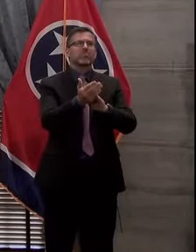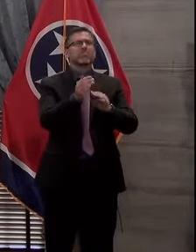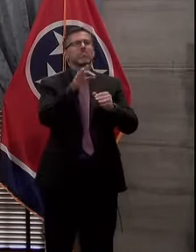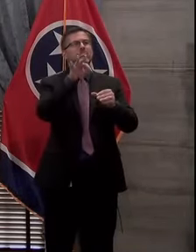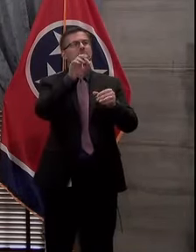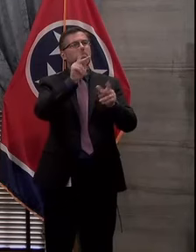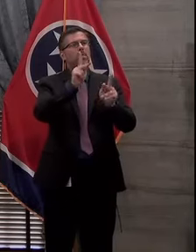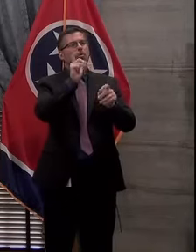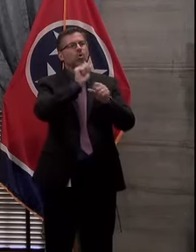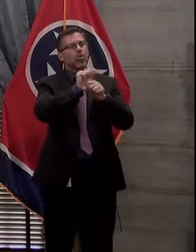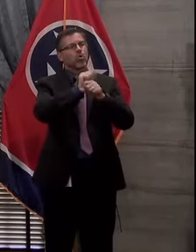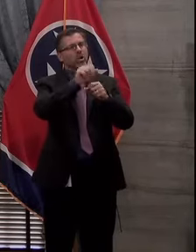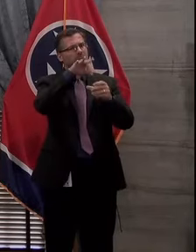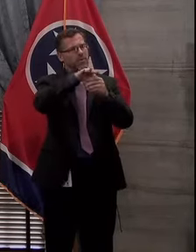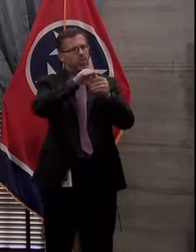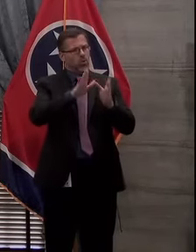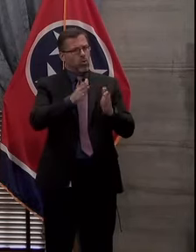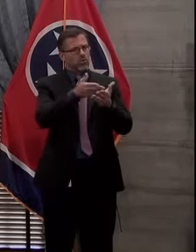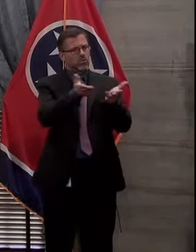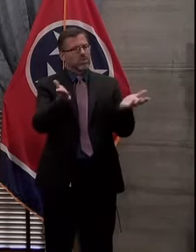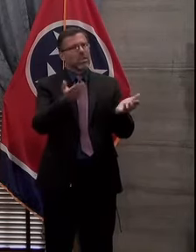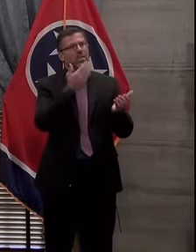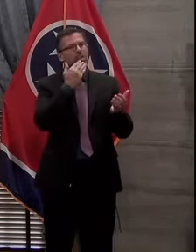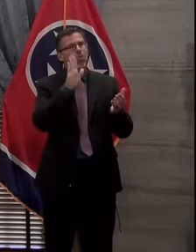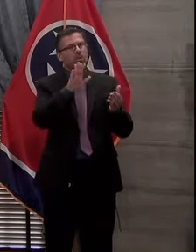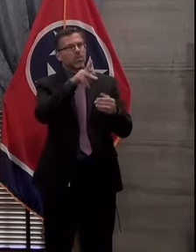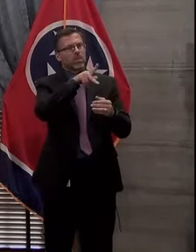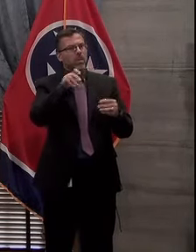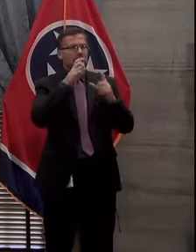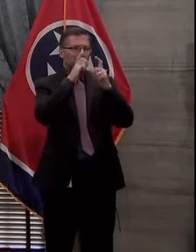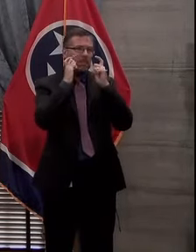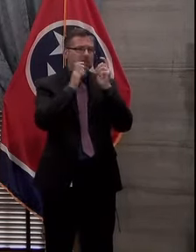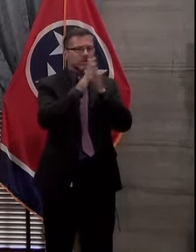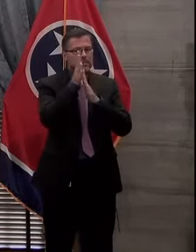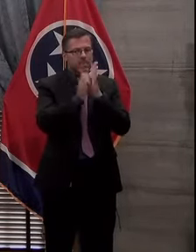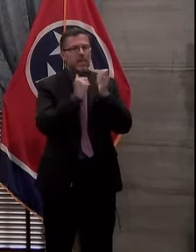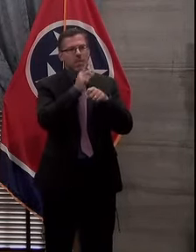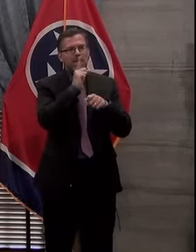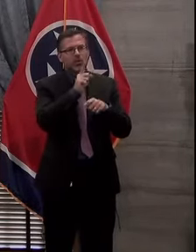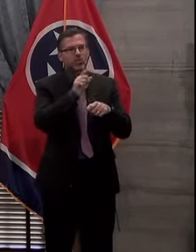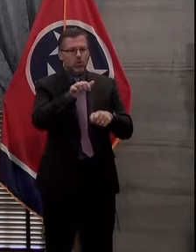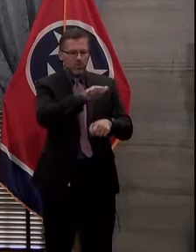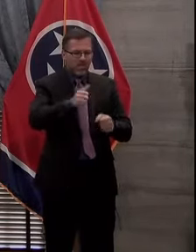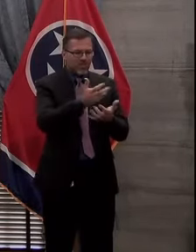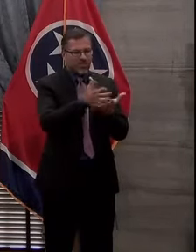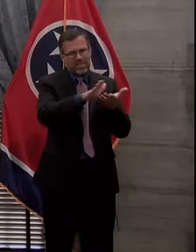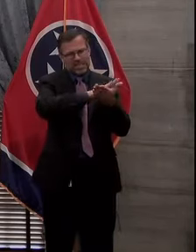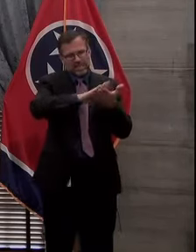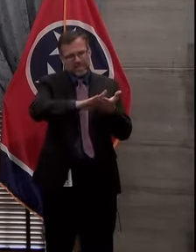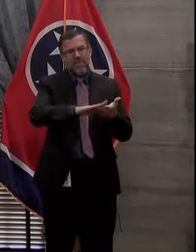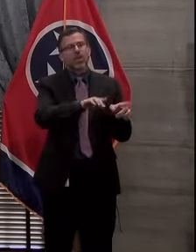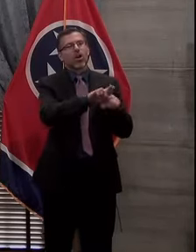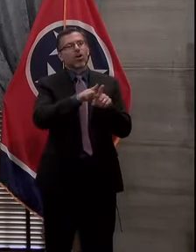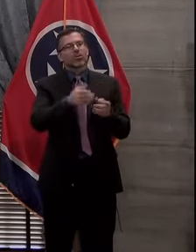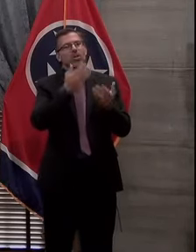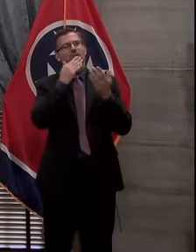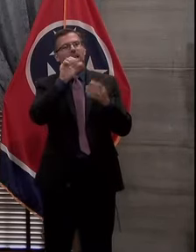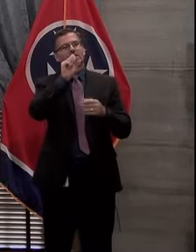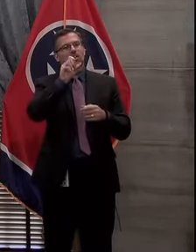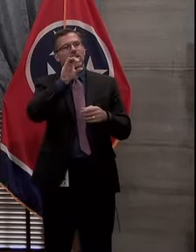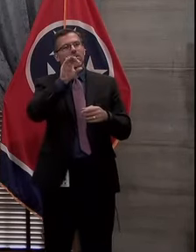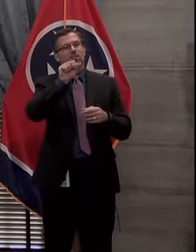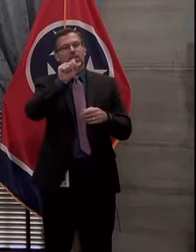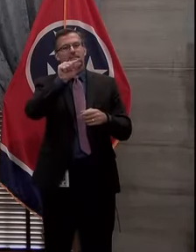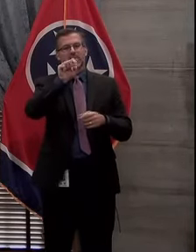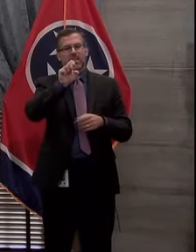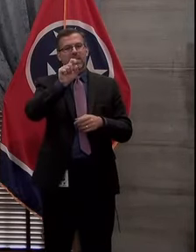today working with their PPE and making sure that their polling stations are safe. And I also thank Secretary of State Trey